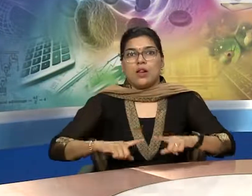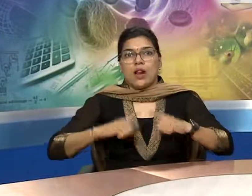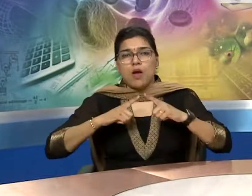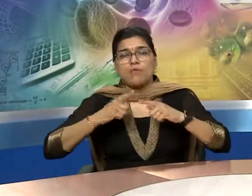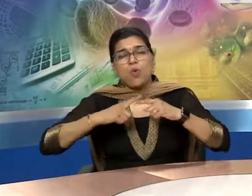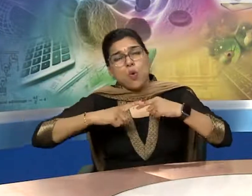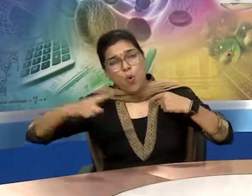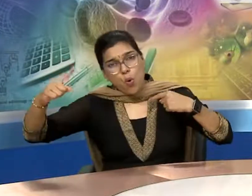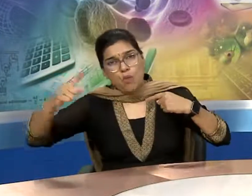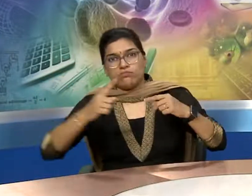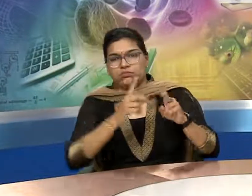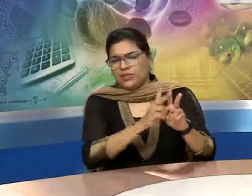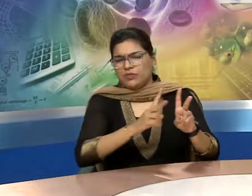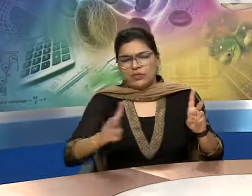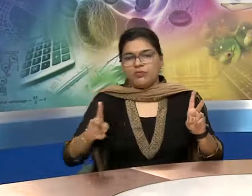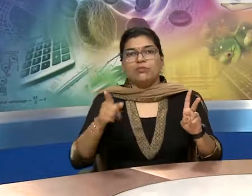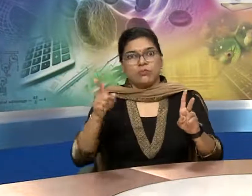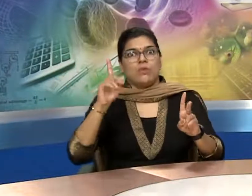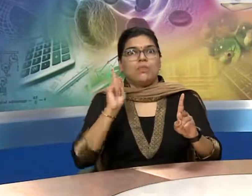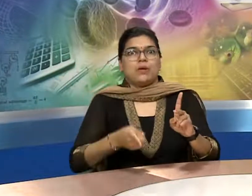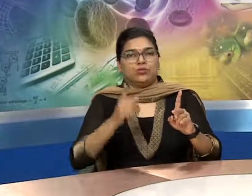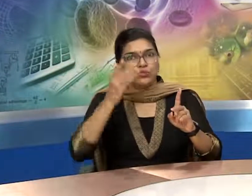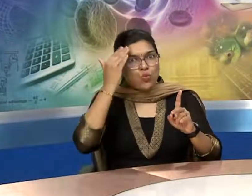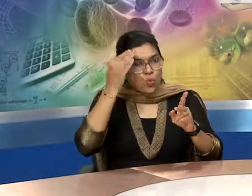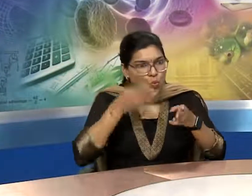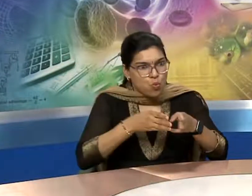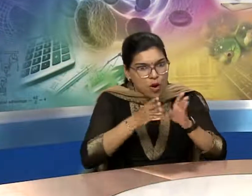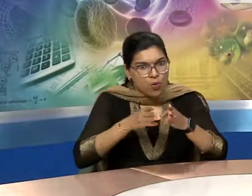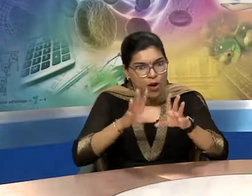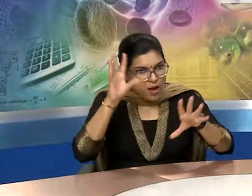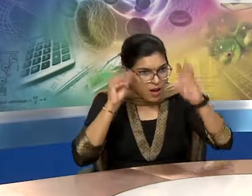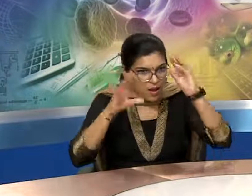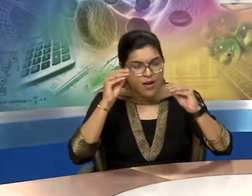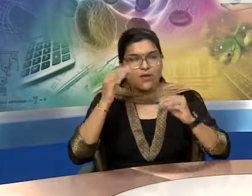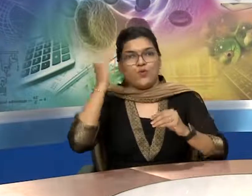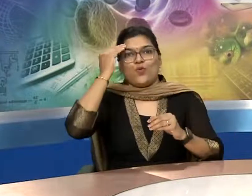education, adult education, or any lifelong education.